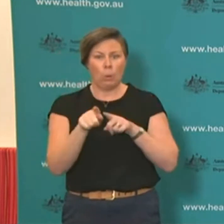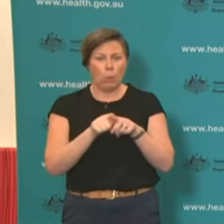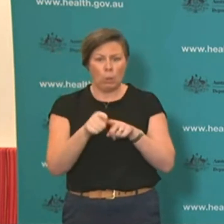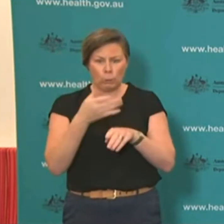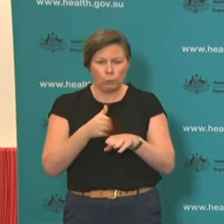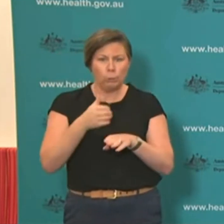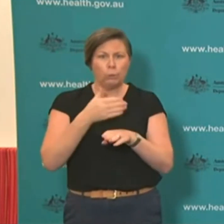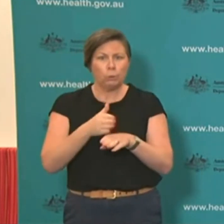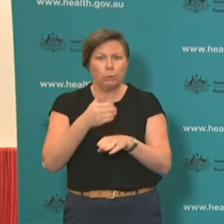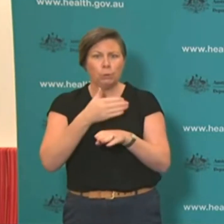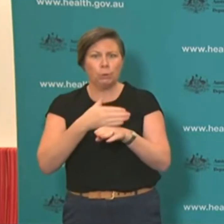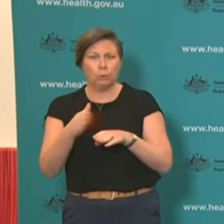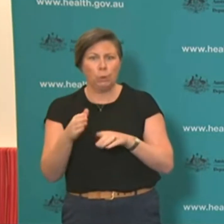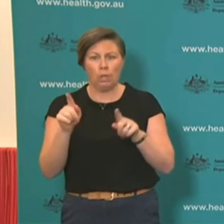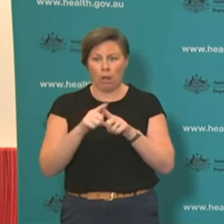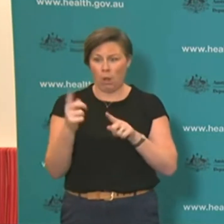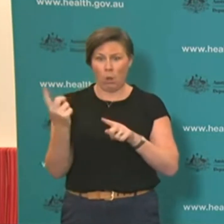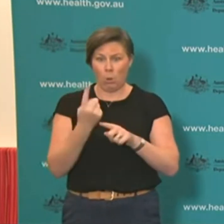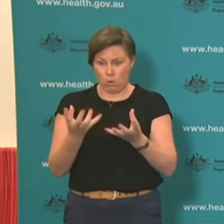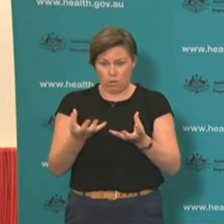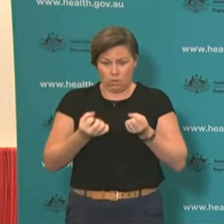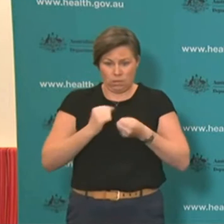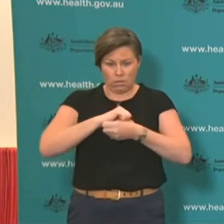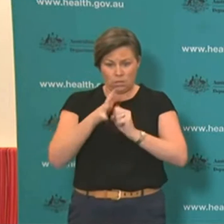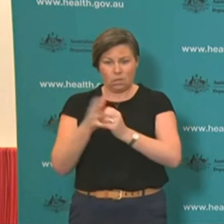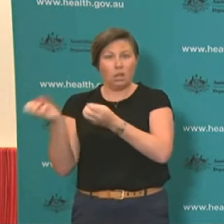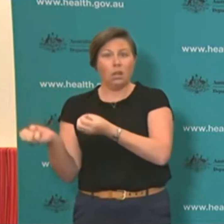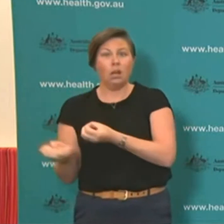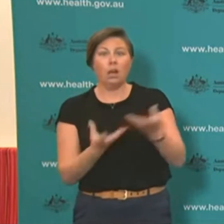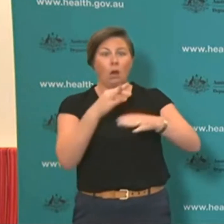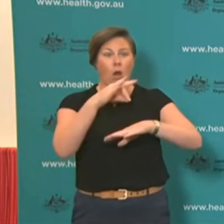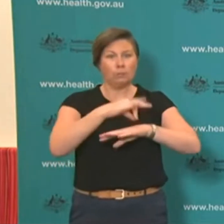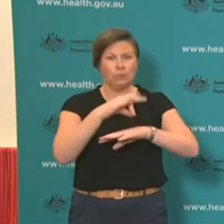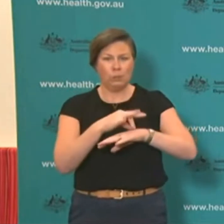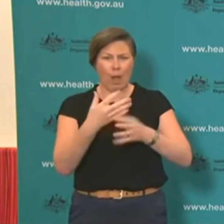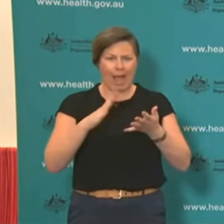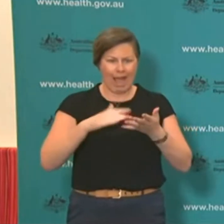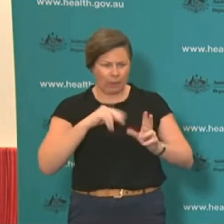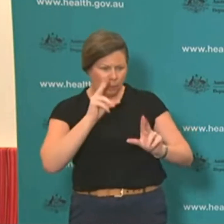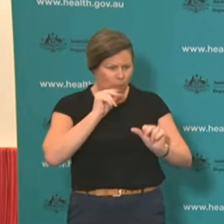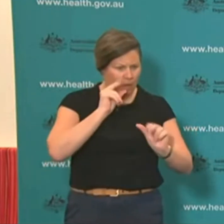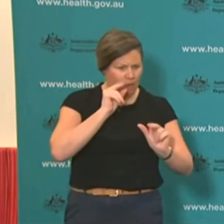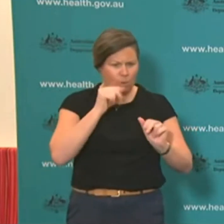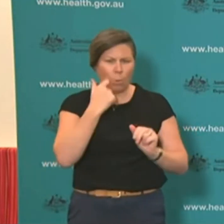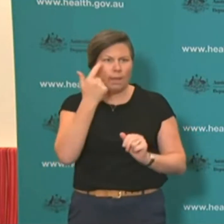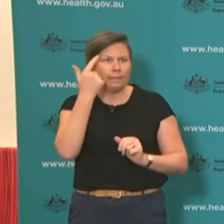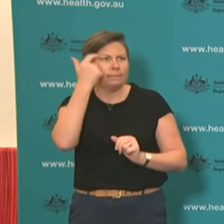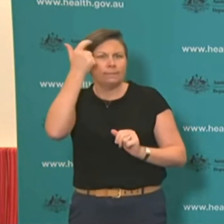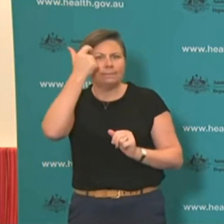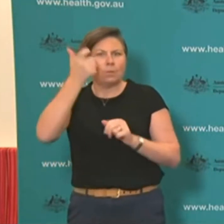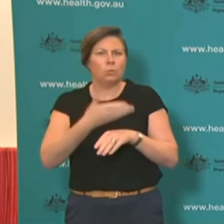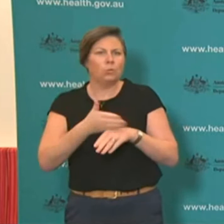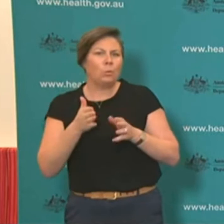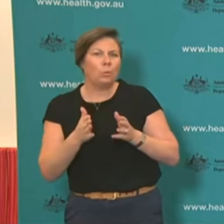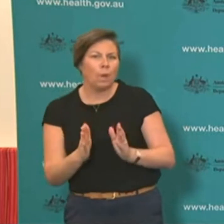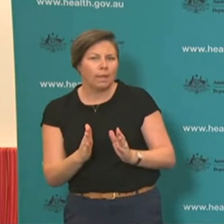clinical sense how to treat patients with COVID-19 in hospitals, in intensive care units.